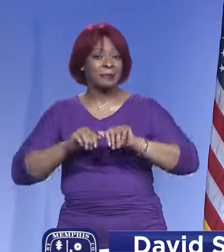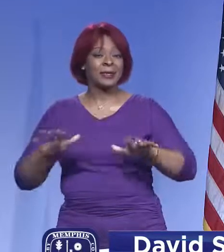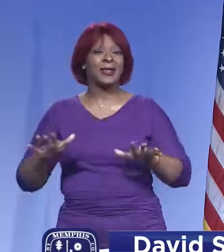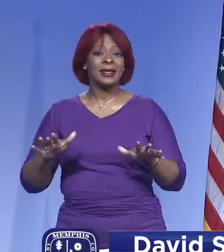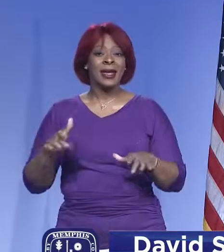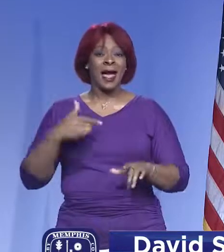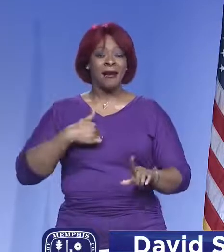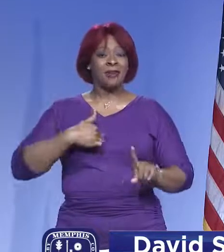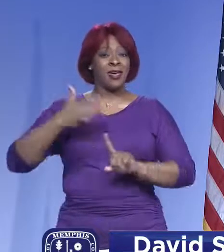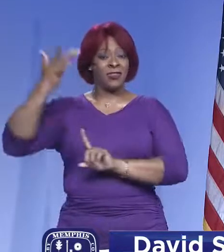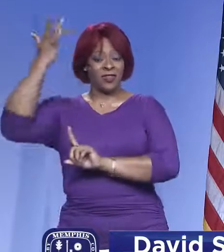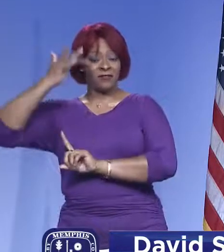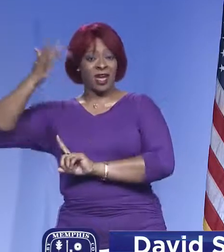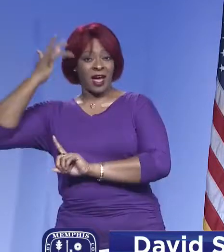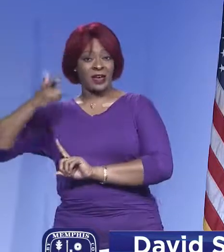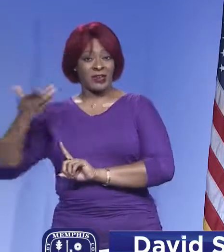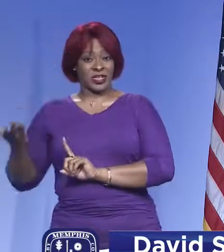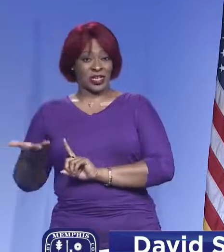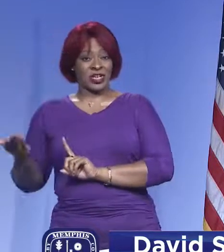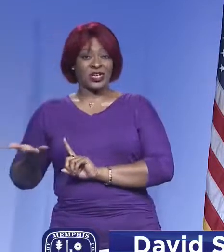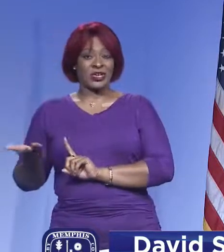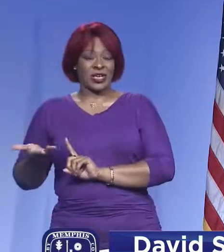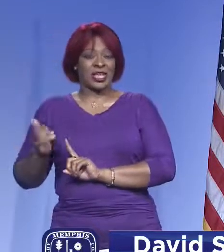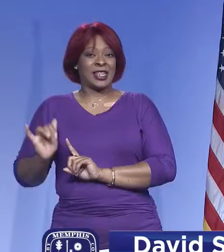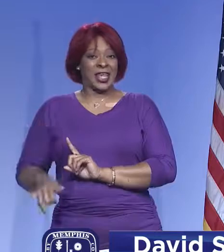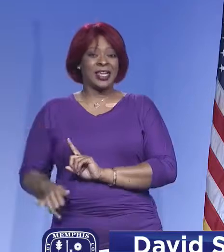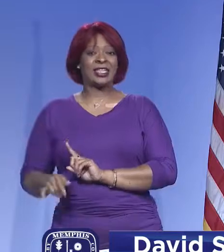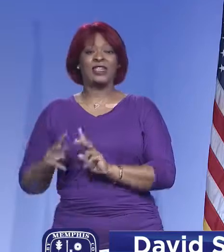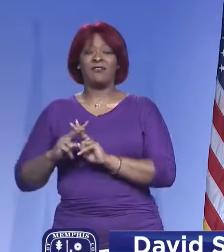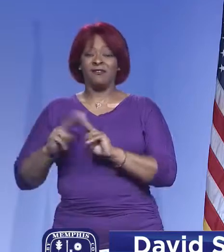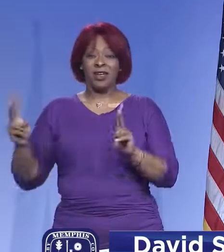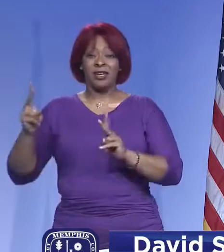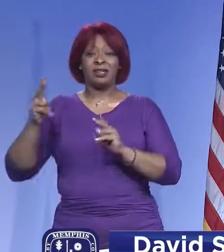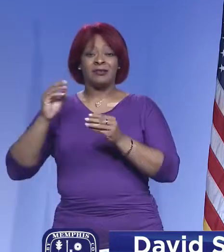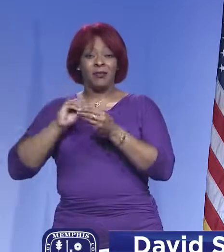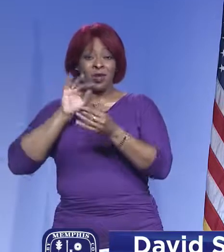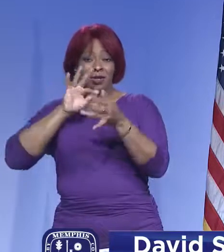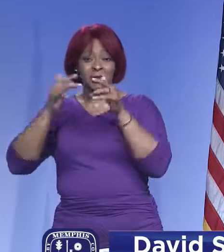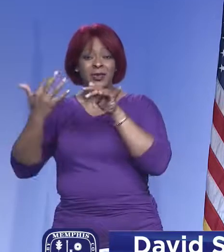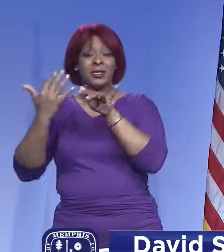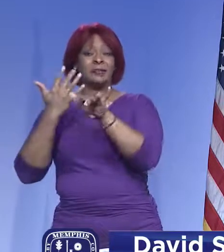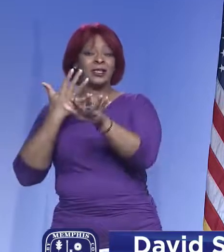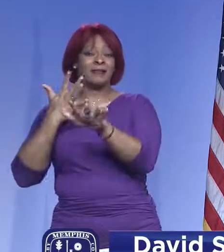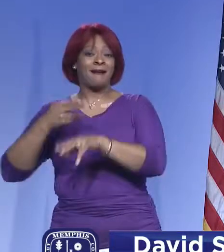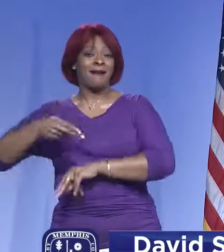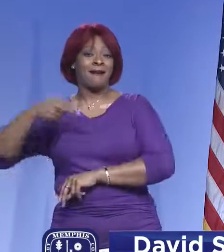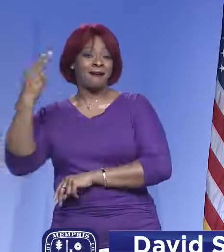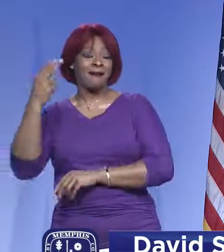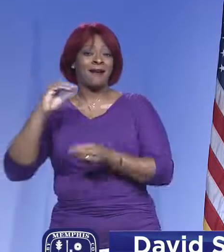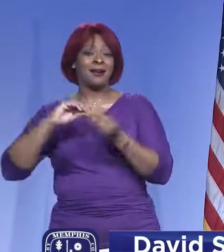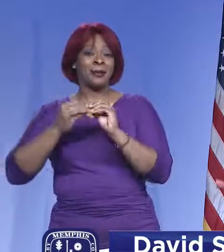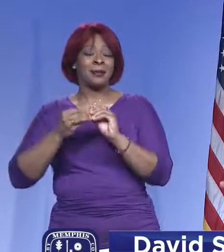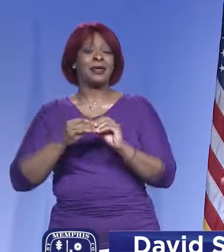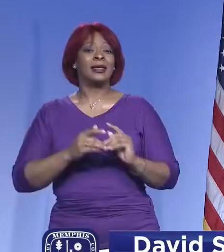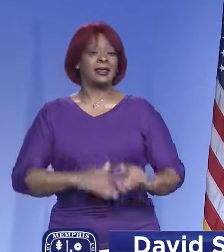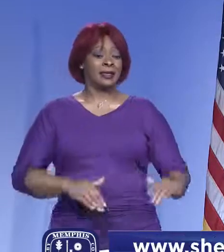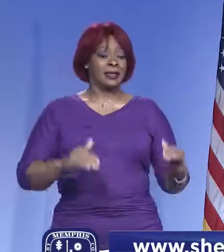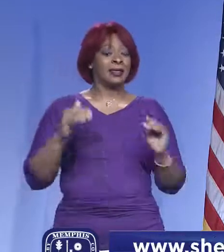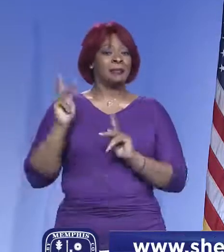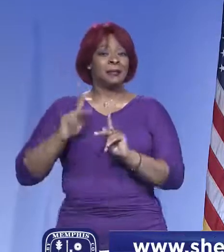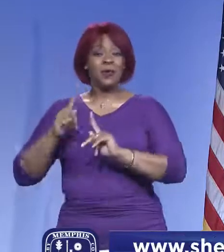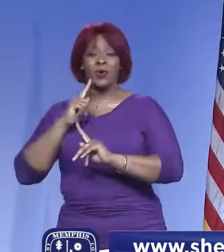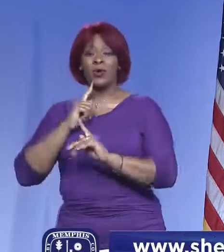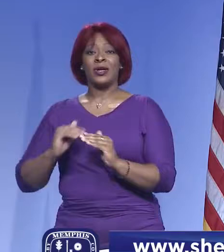the virus in our presence that is a variant virus and more transmissible, and equal numbers of people who are susceptible